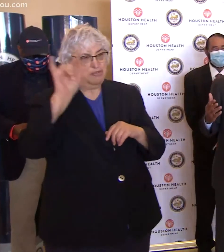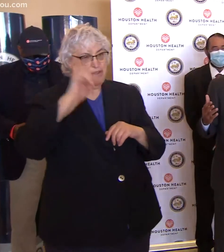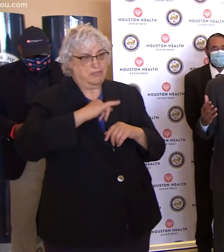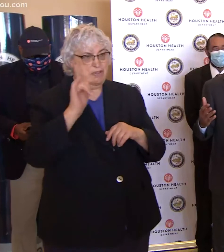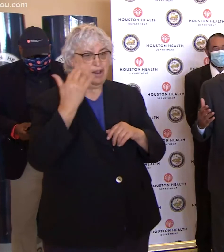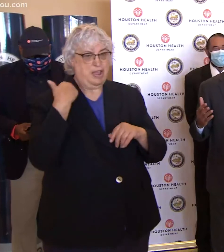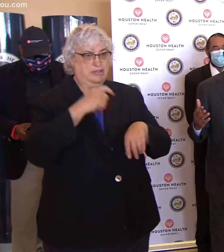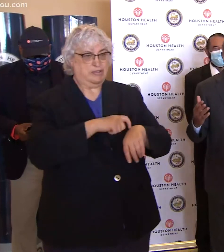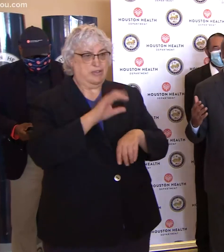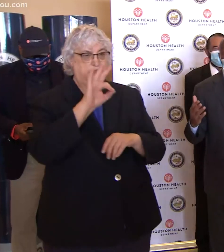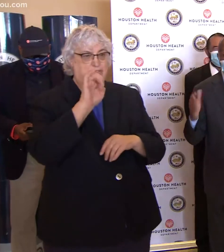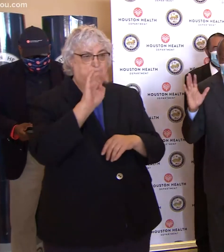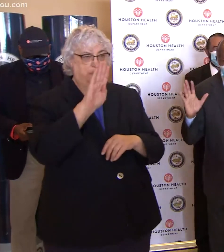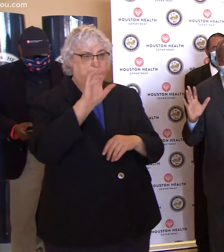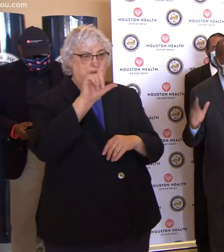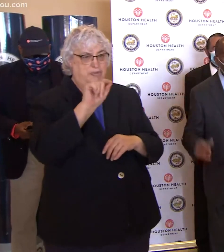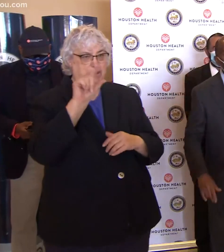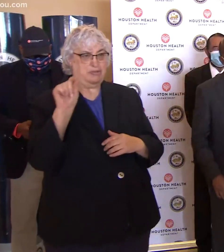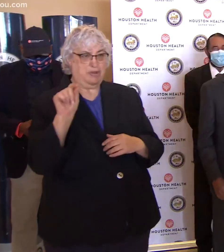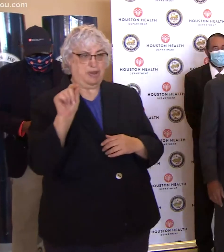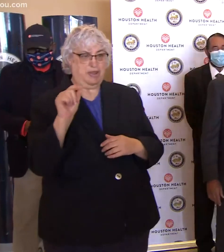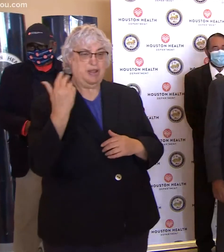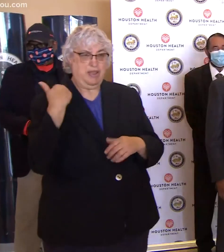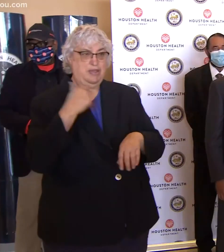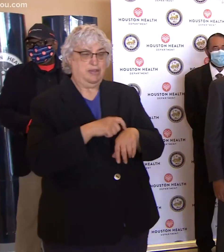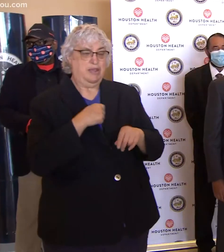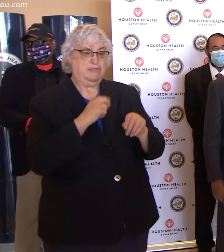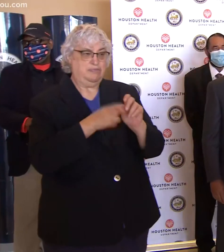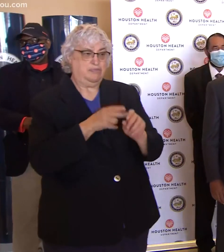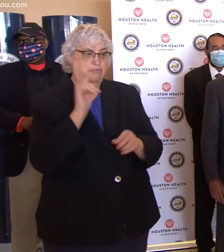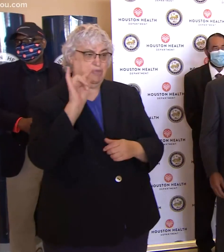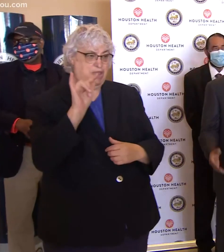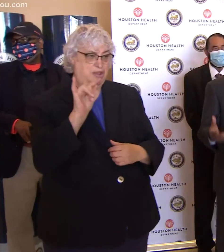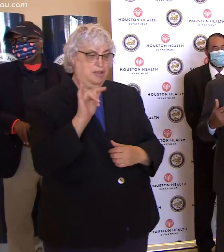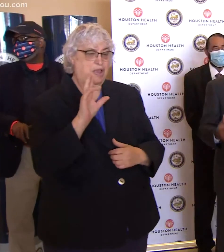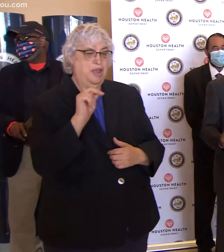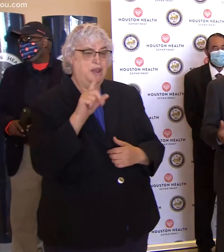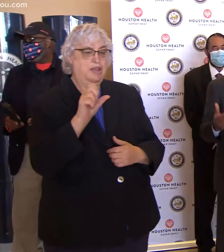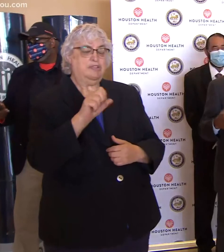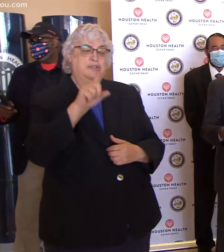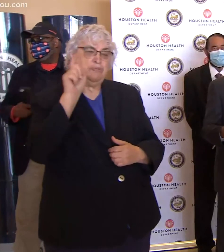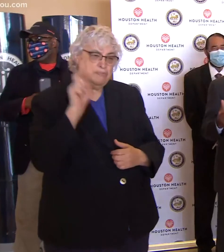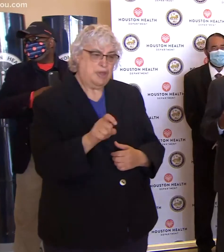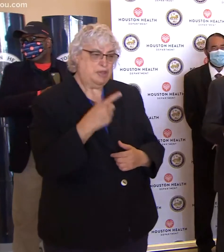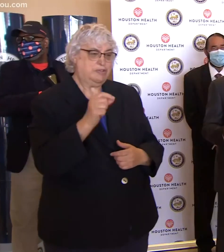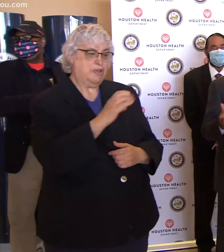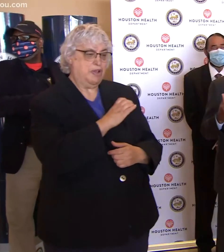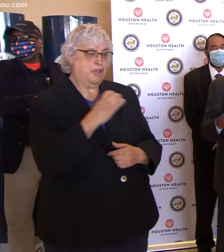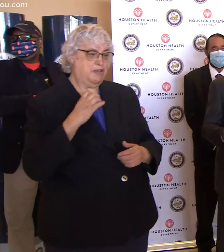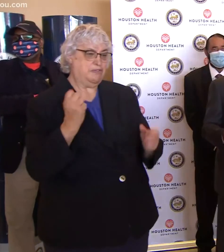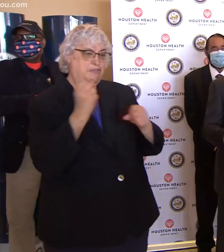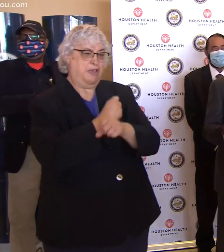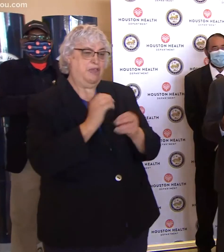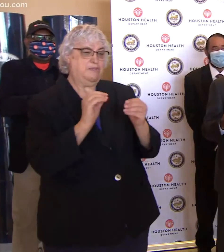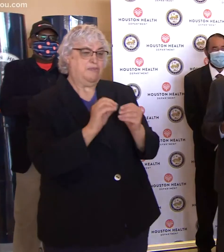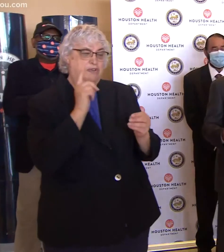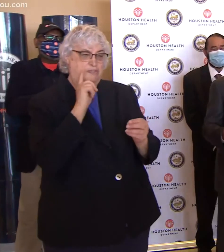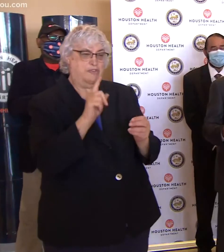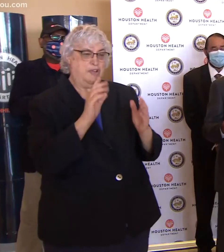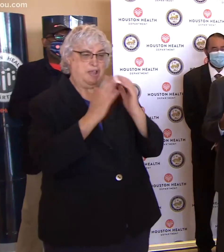in February of 2020, okay? So unless you just have to go to Congress to fight for more resources